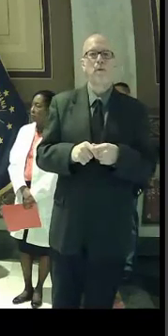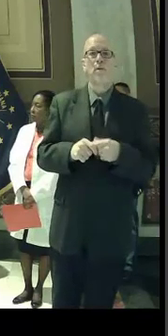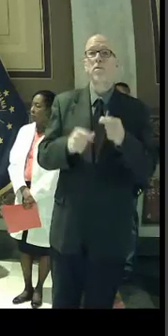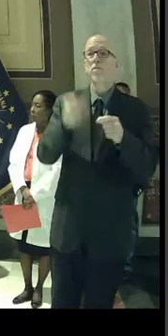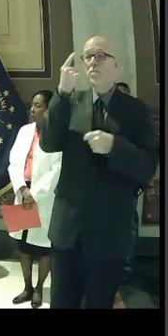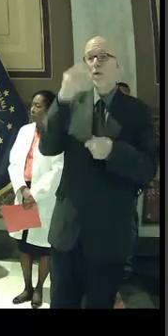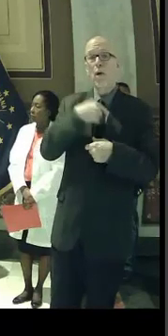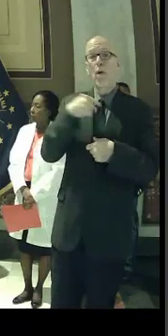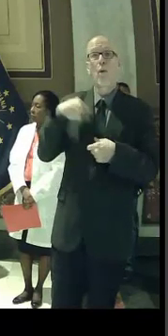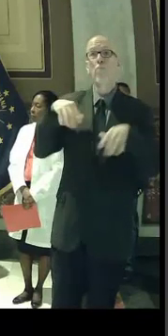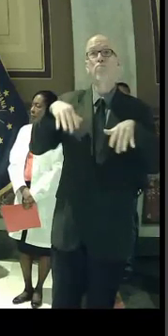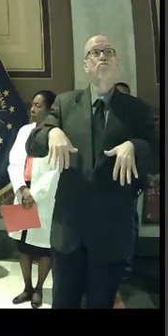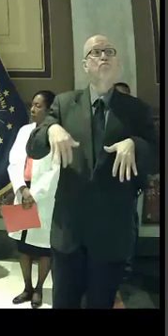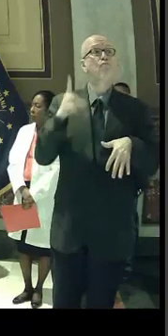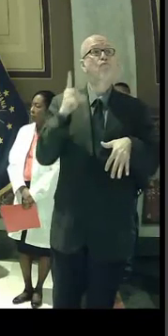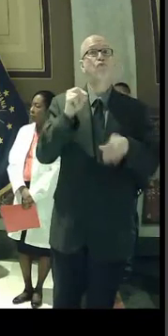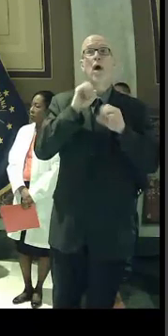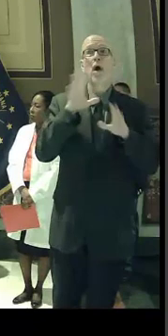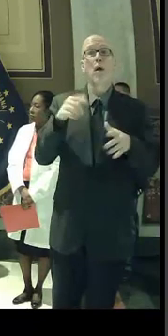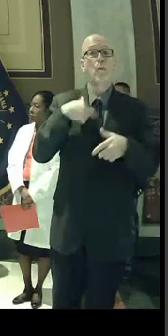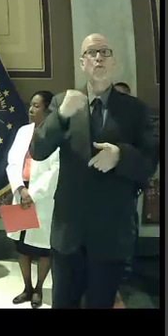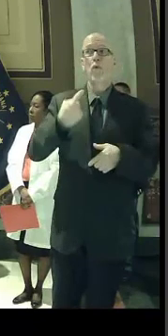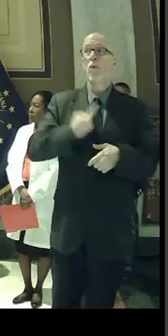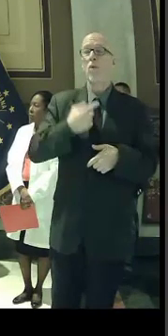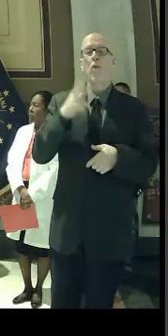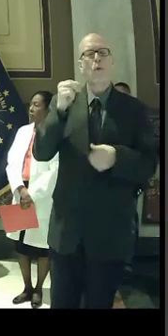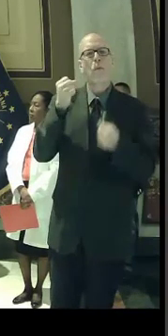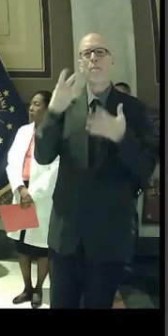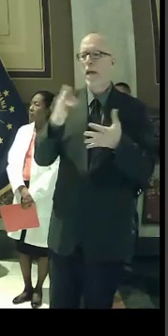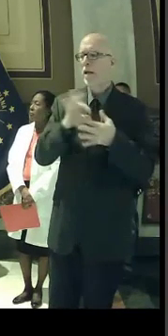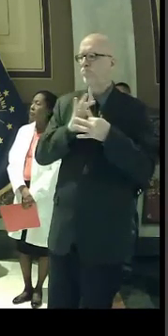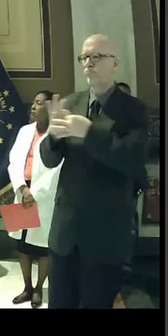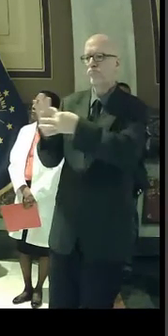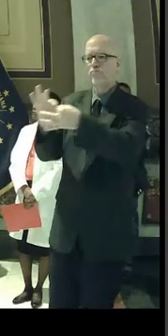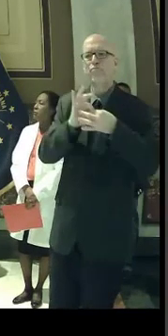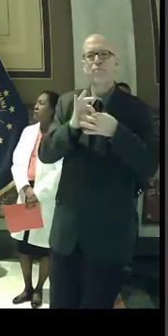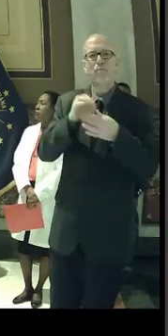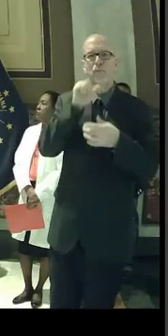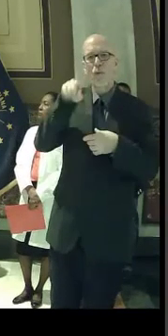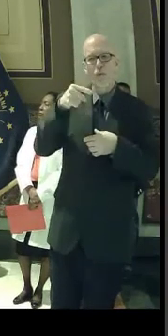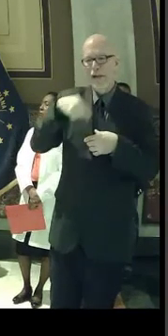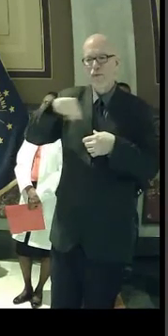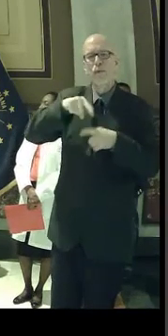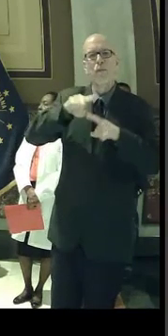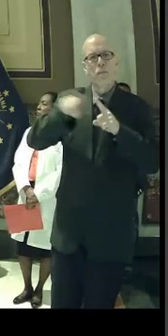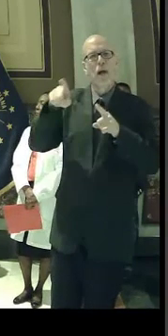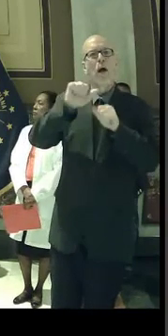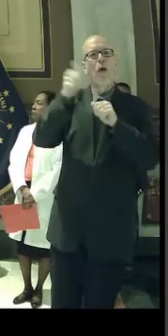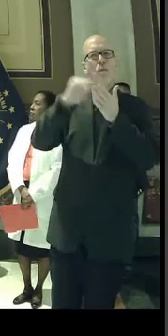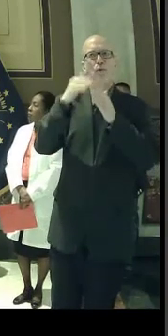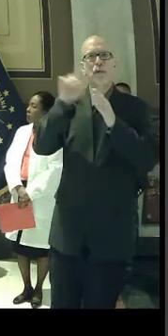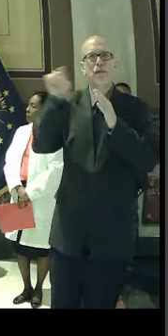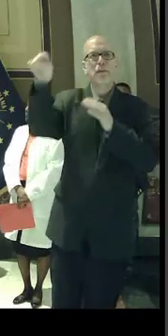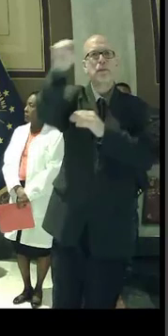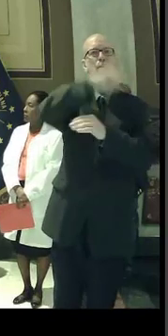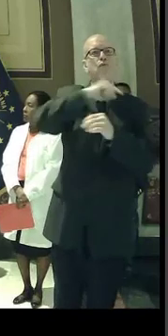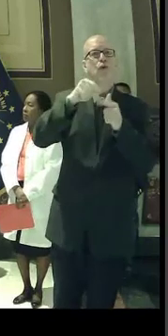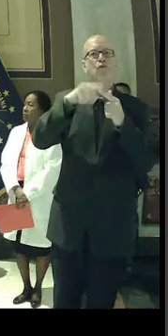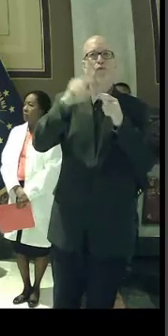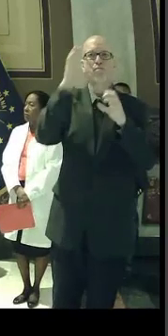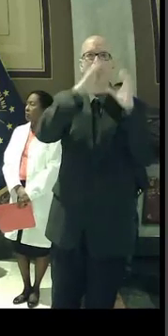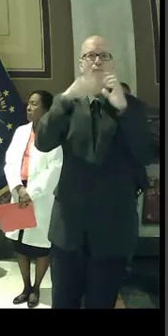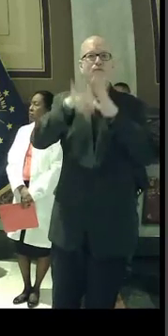doing this alone. There are a lot of partners, many of them here, but also across communities who are trying to find solutions. Right